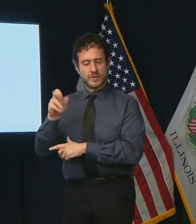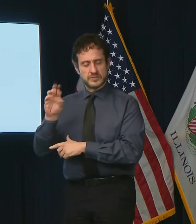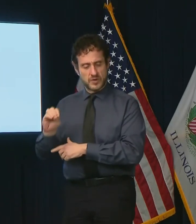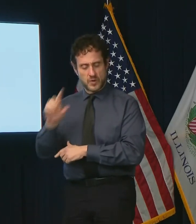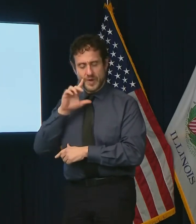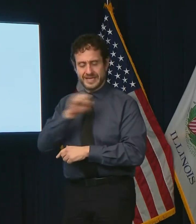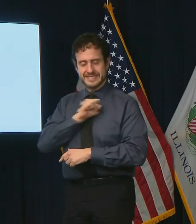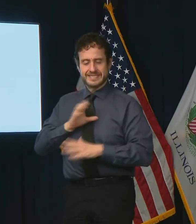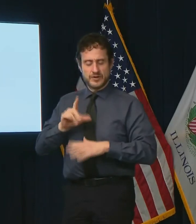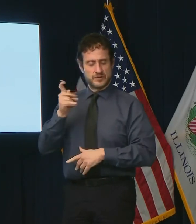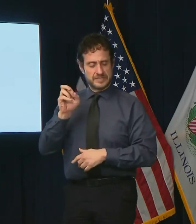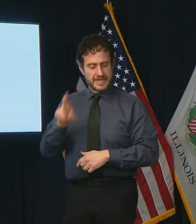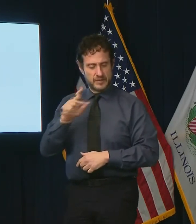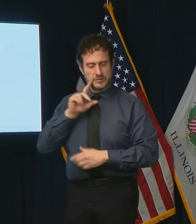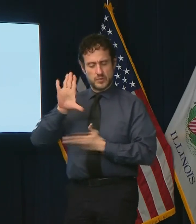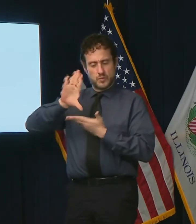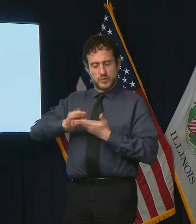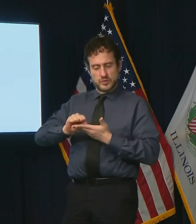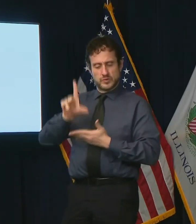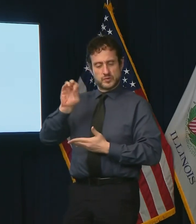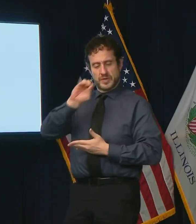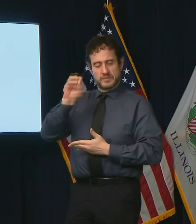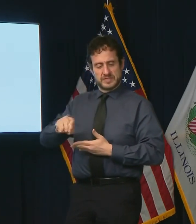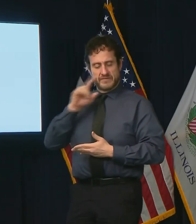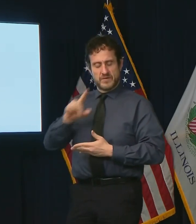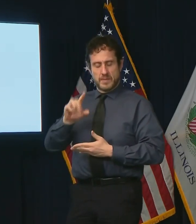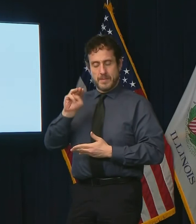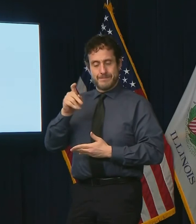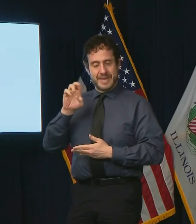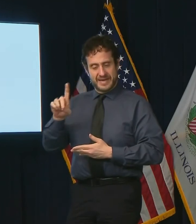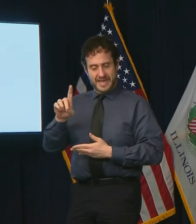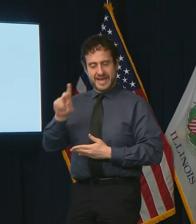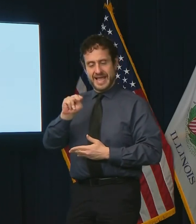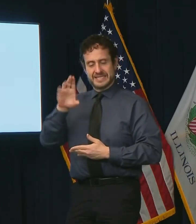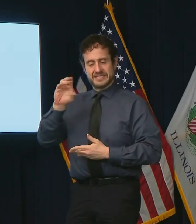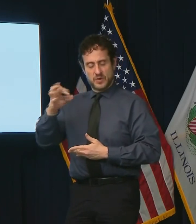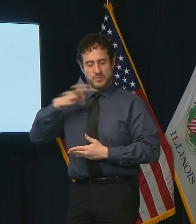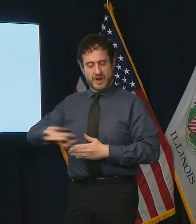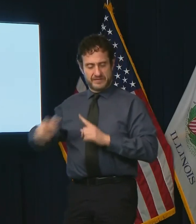claw back 20% from Medicaid MCO profits during the pandemic?